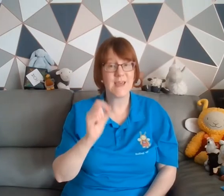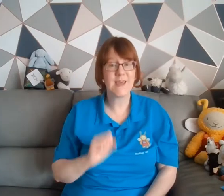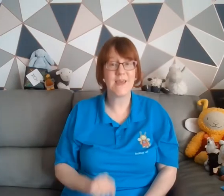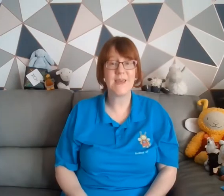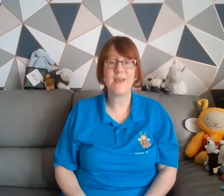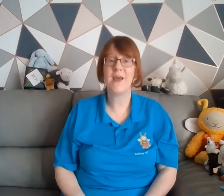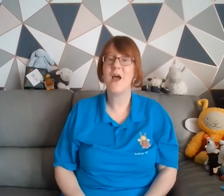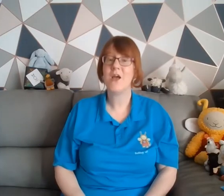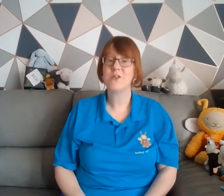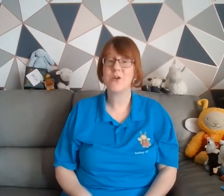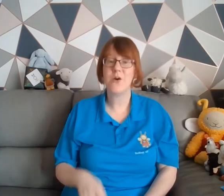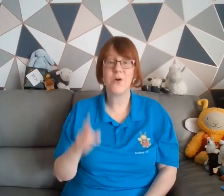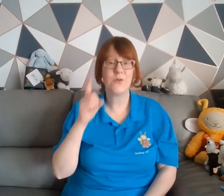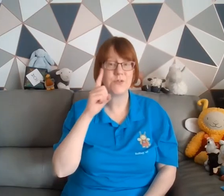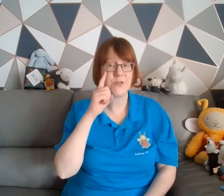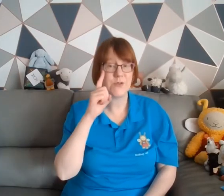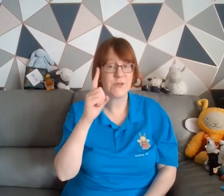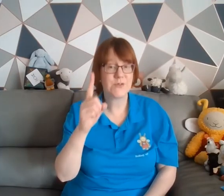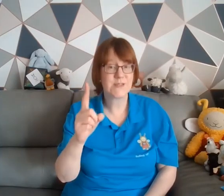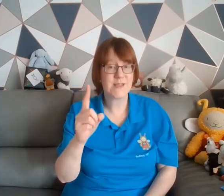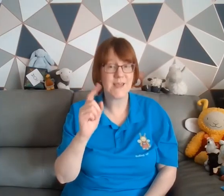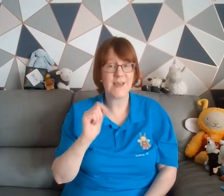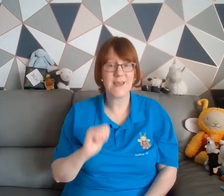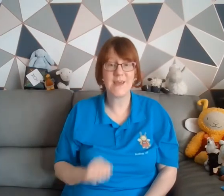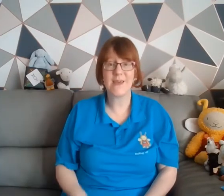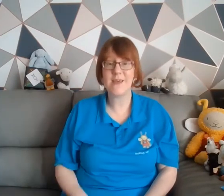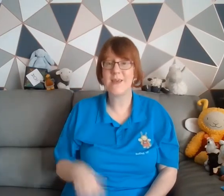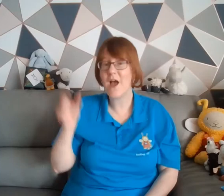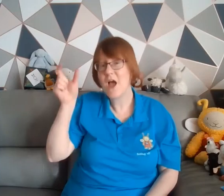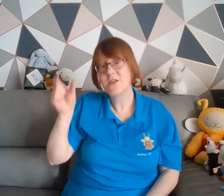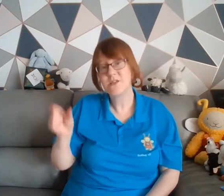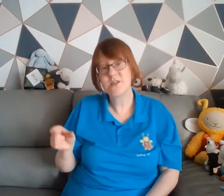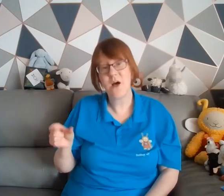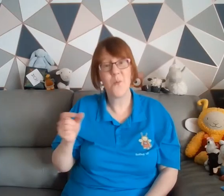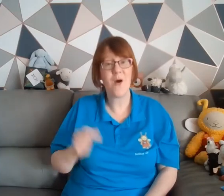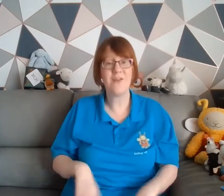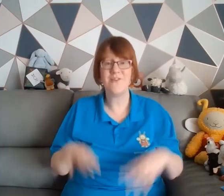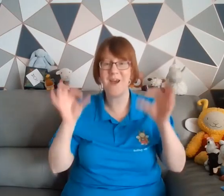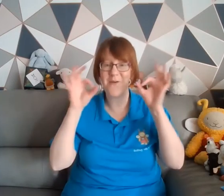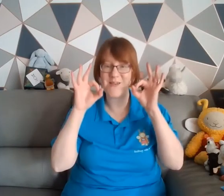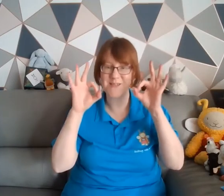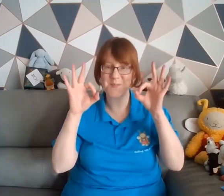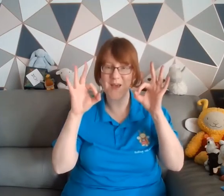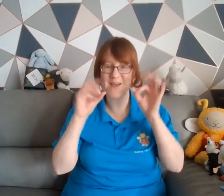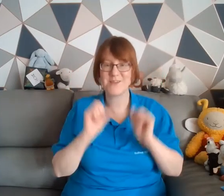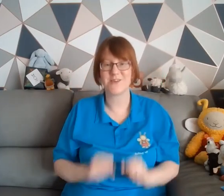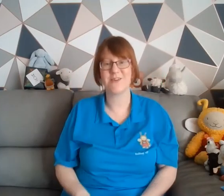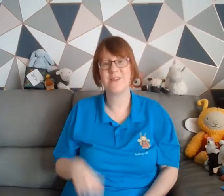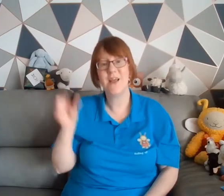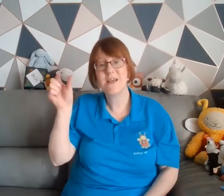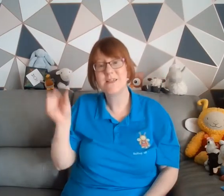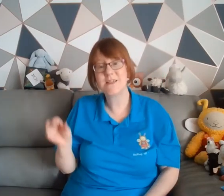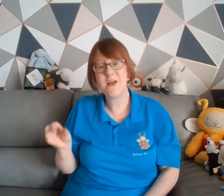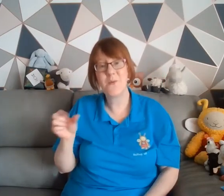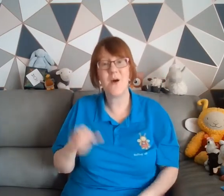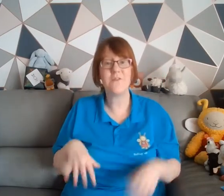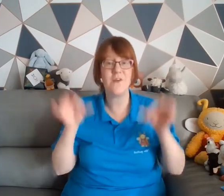see, don't you see? Someone very special, someone